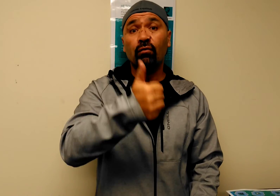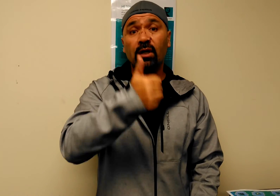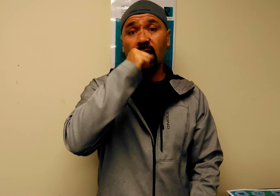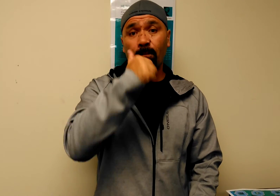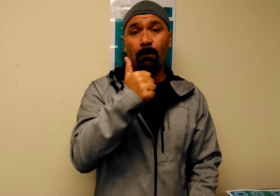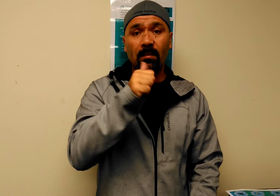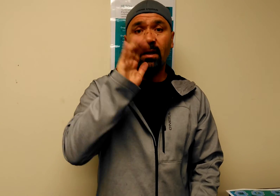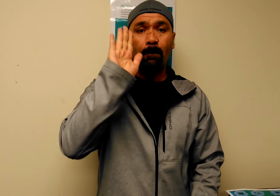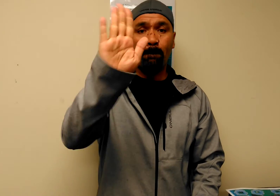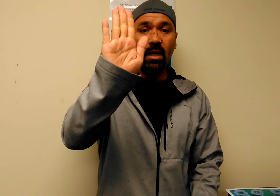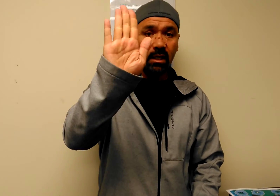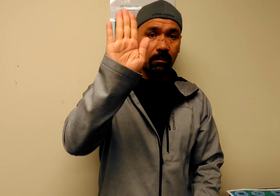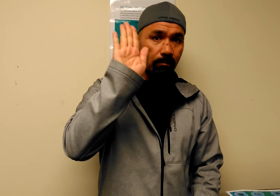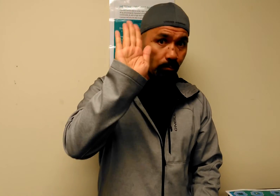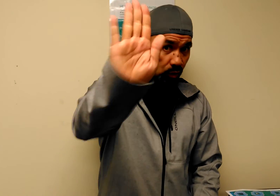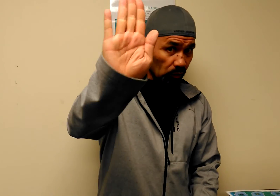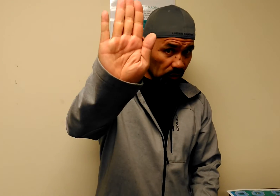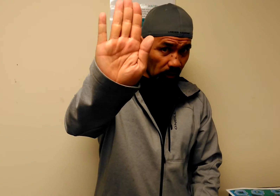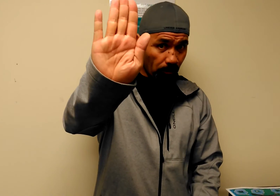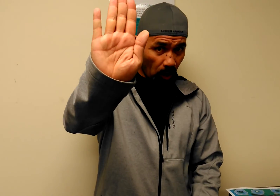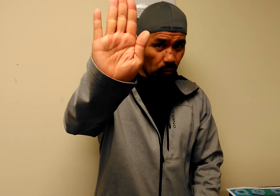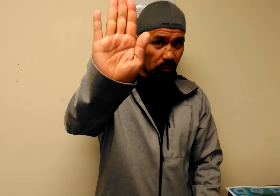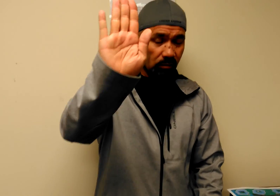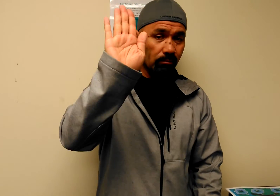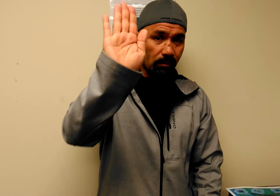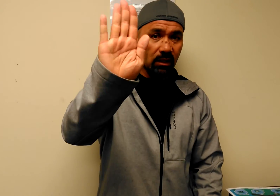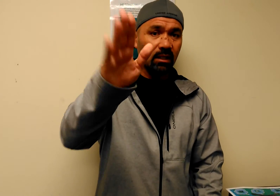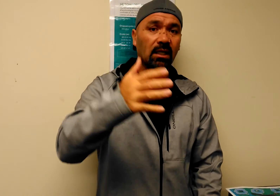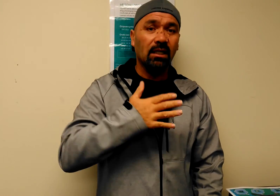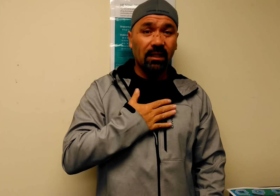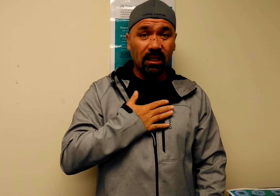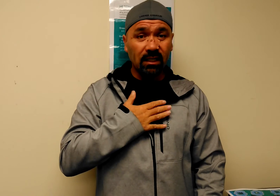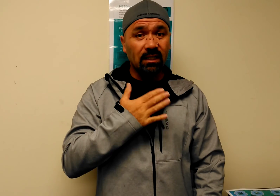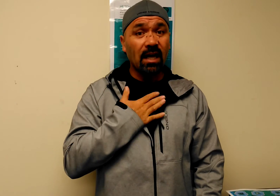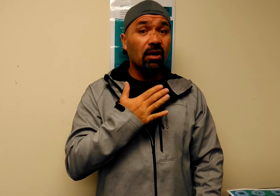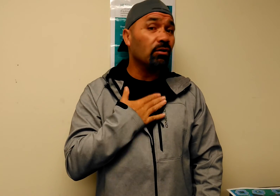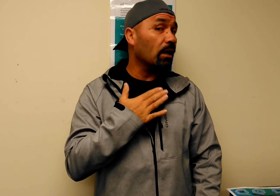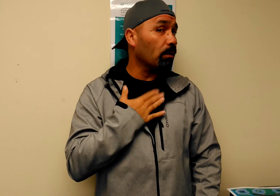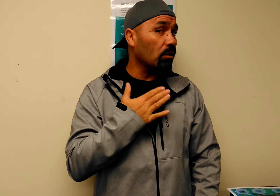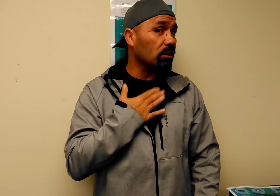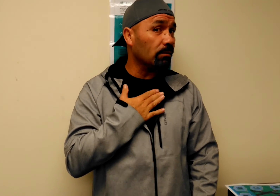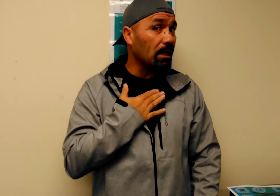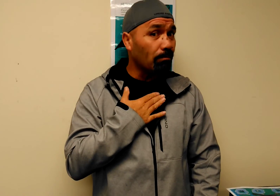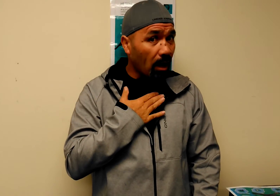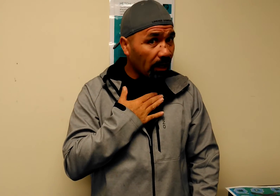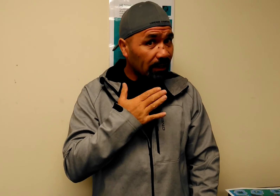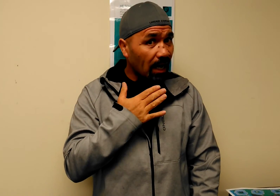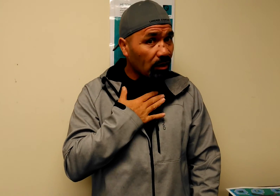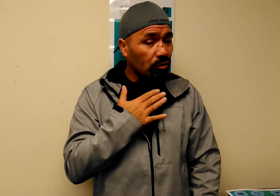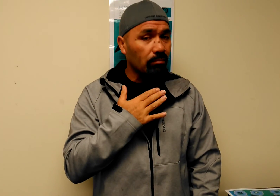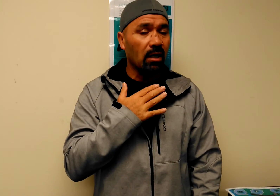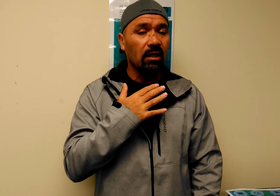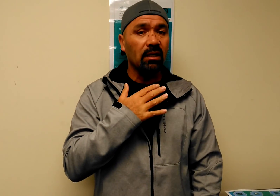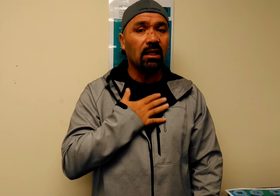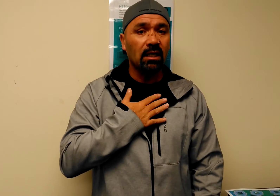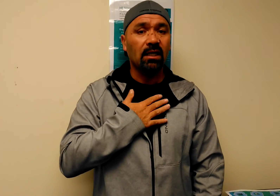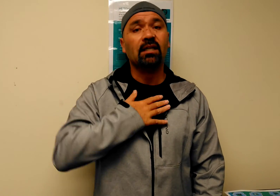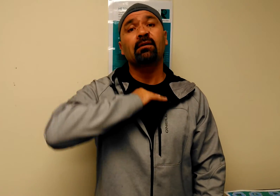a cup. M, mutu, stop, halt. M, n, naku, that belongs to me, mine, naku, mine.